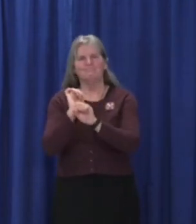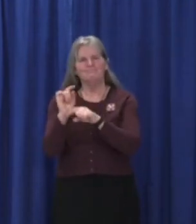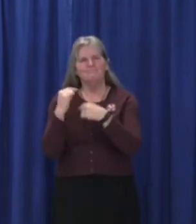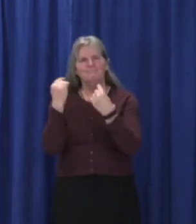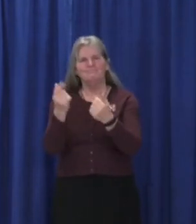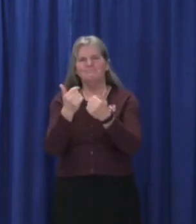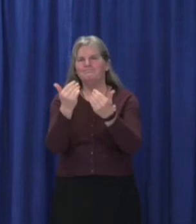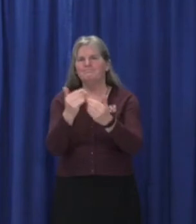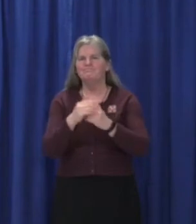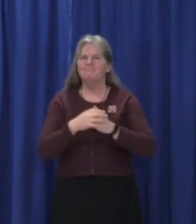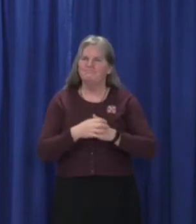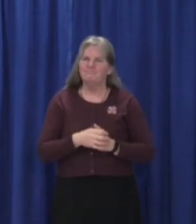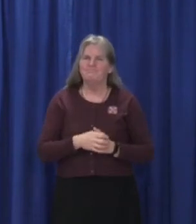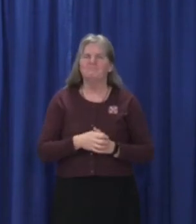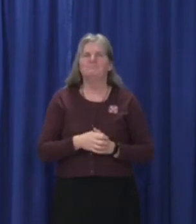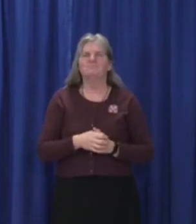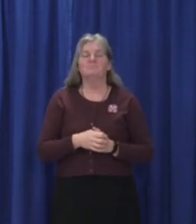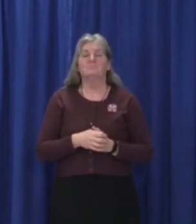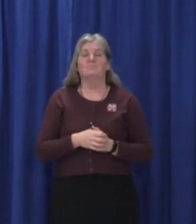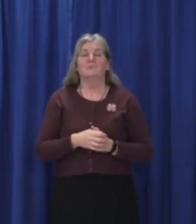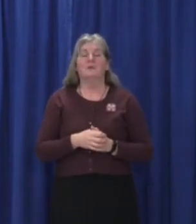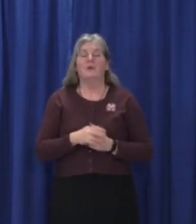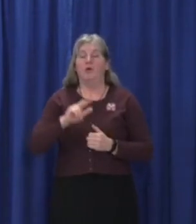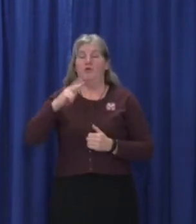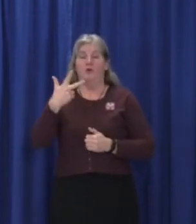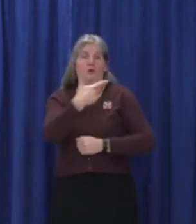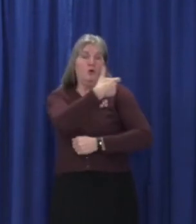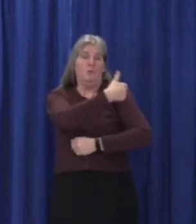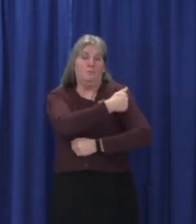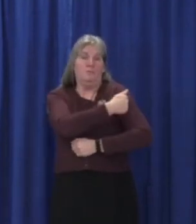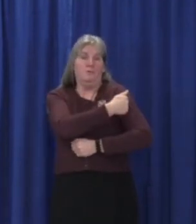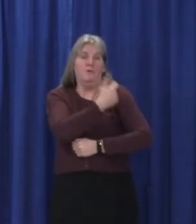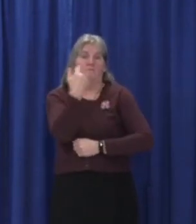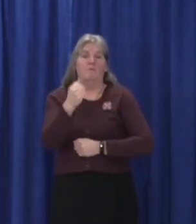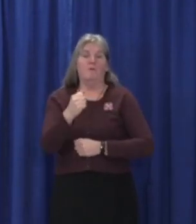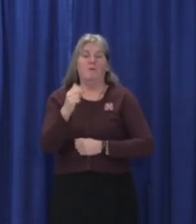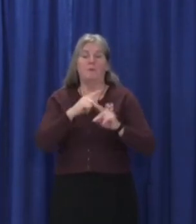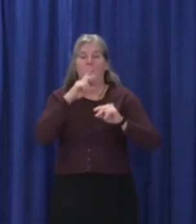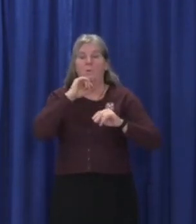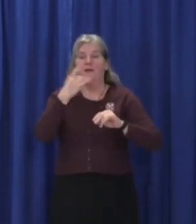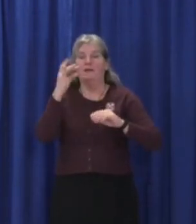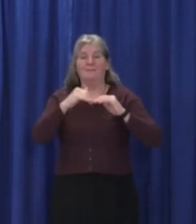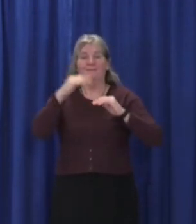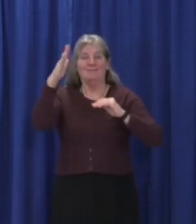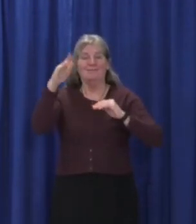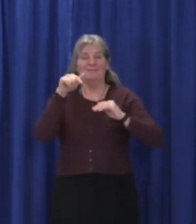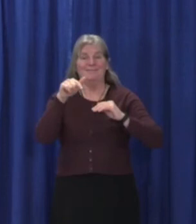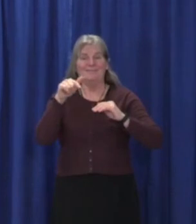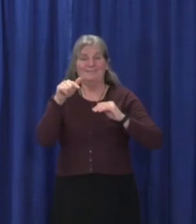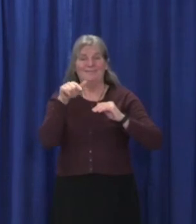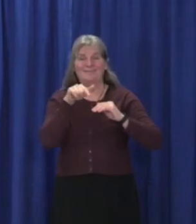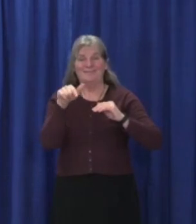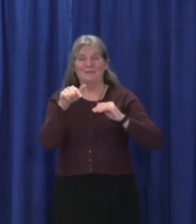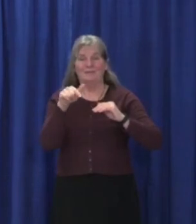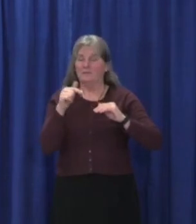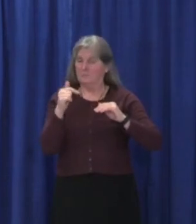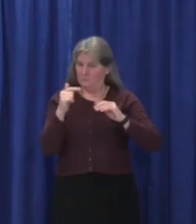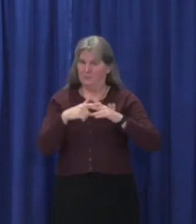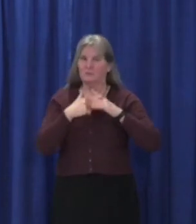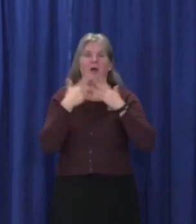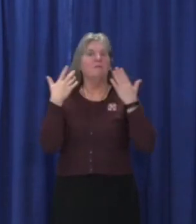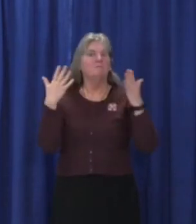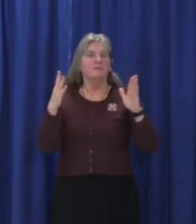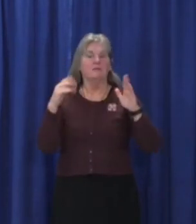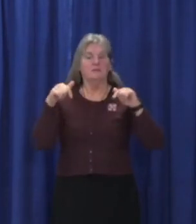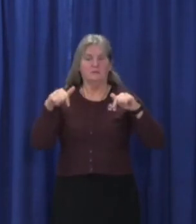your dedication. Booster shots for those age 18 and older has also begun here